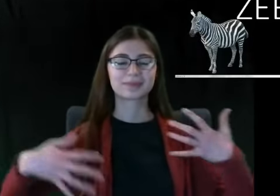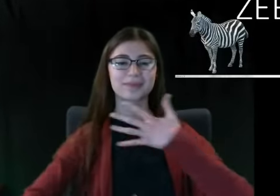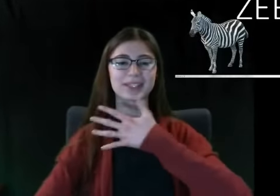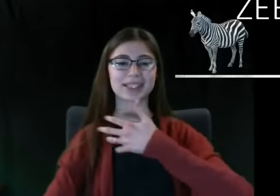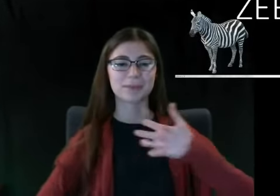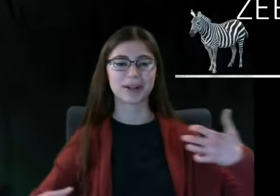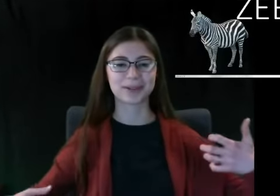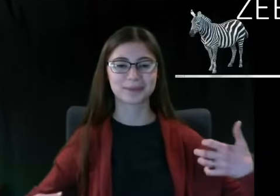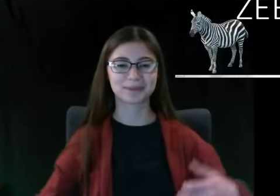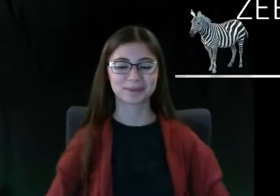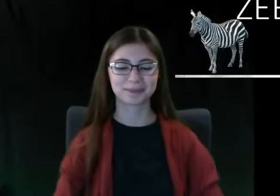Zebra.